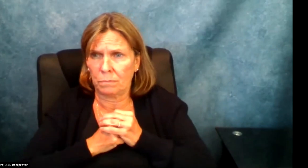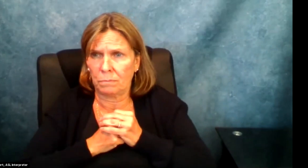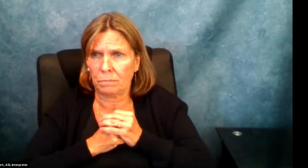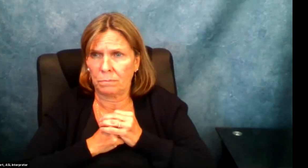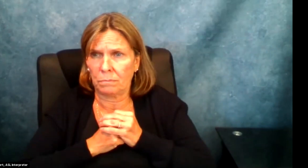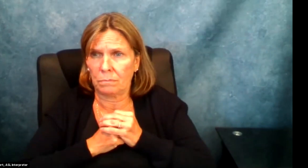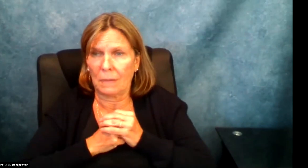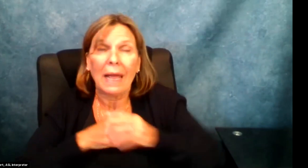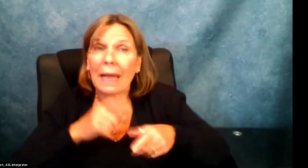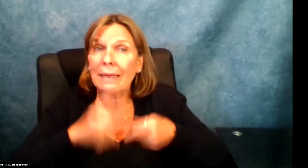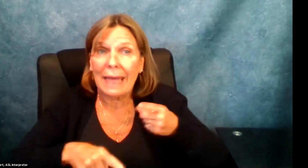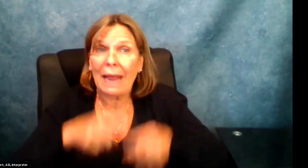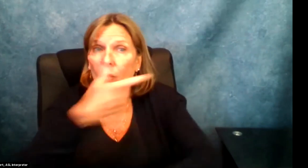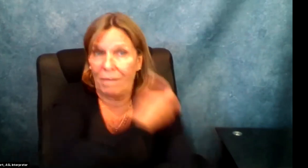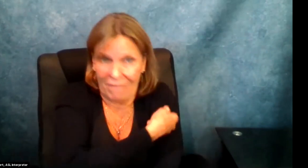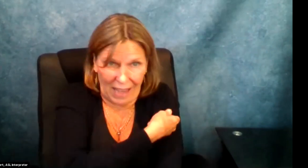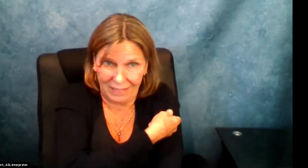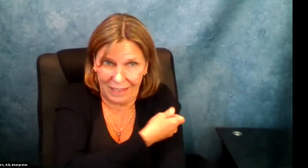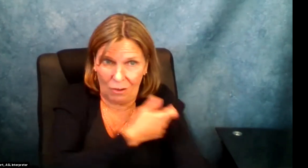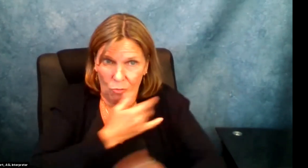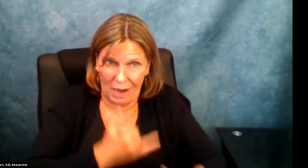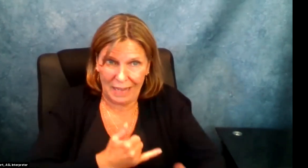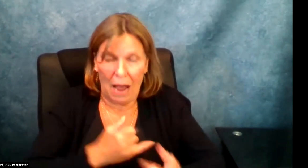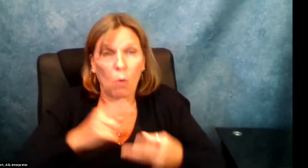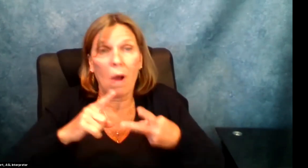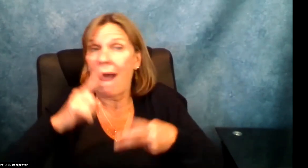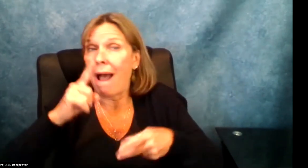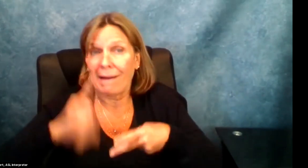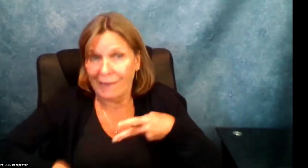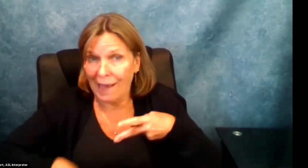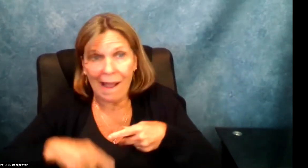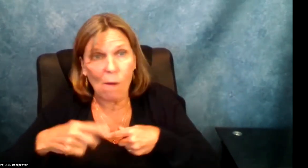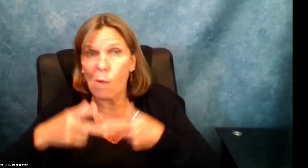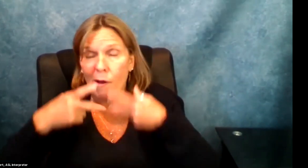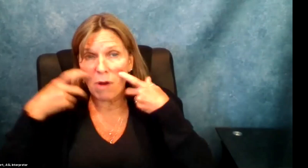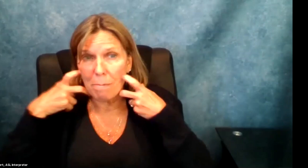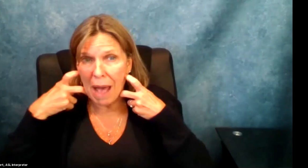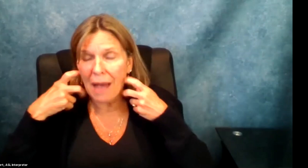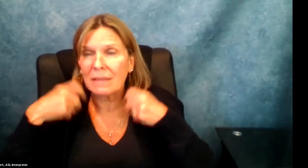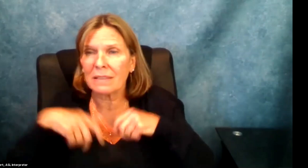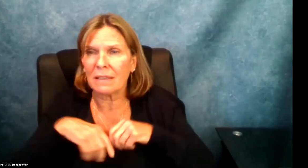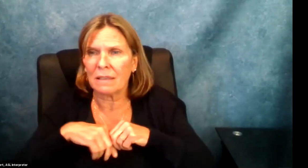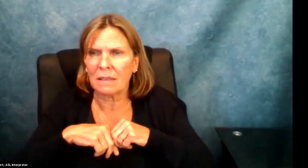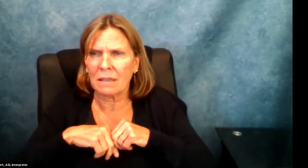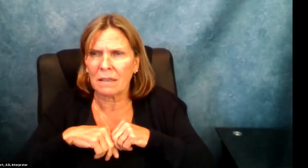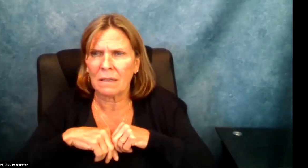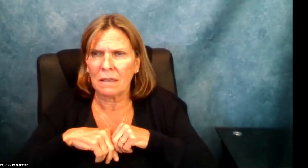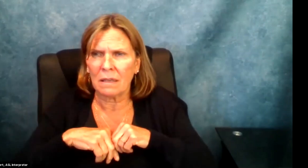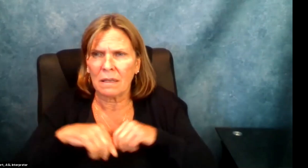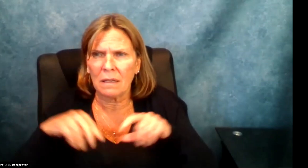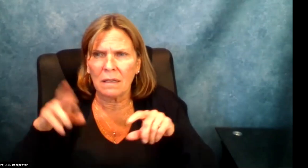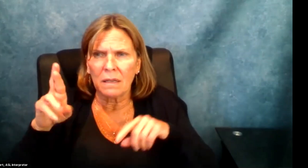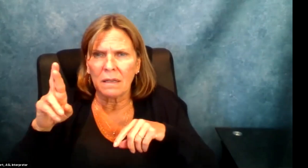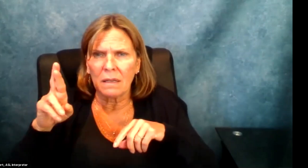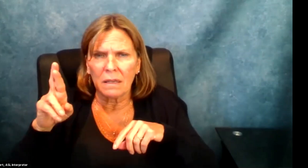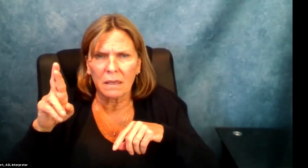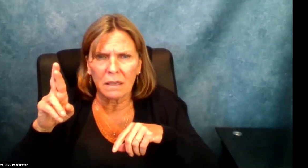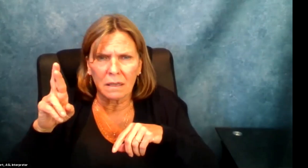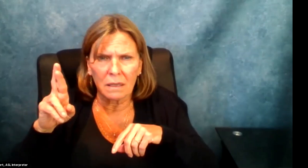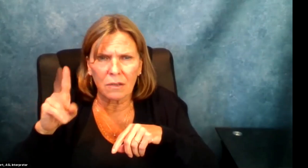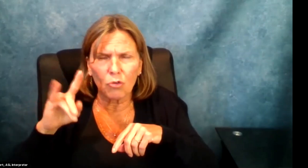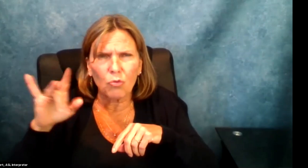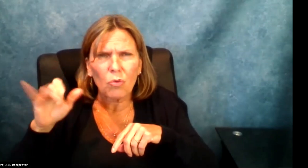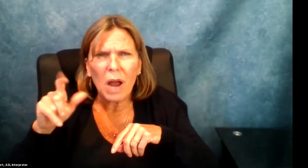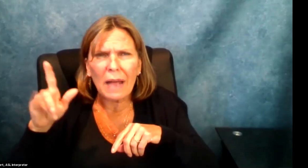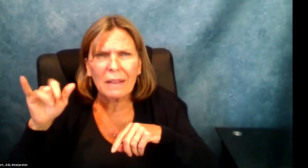vaccinated right now, is unable to wear a mask. And I'm wondering if the person, if Rylan is still on and wants to, if you want to unmute and ask your